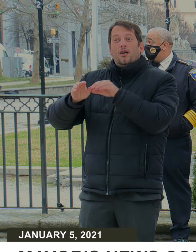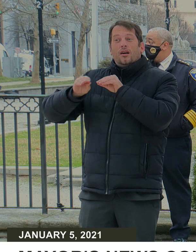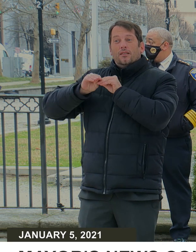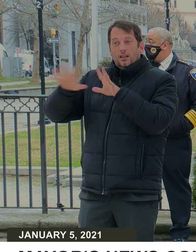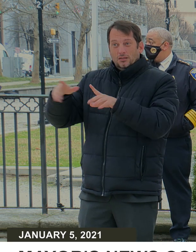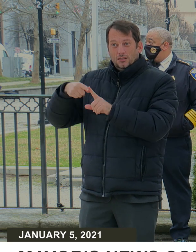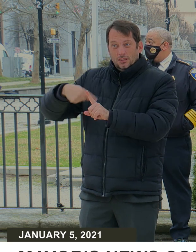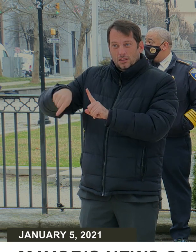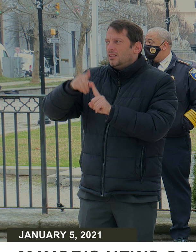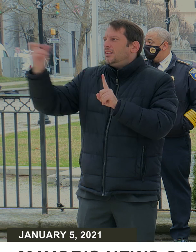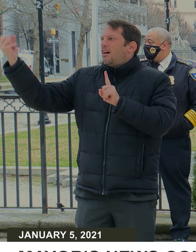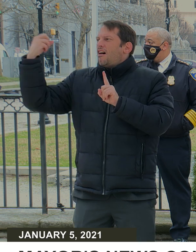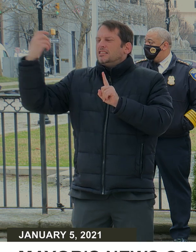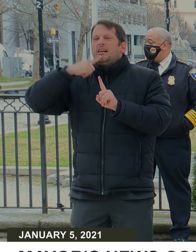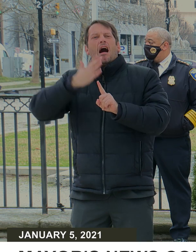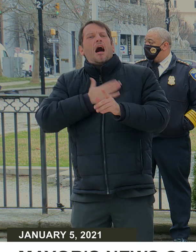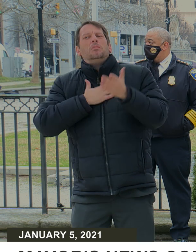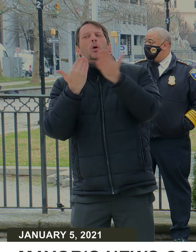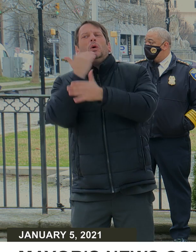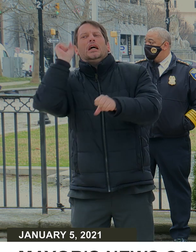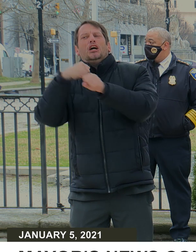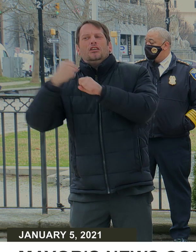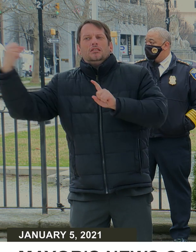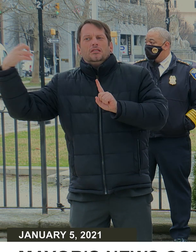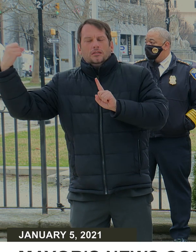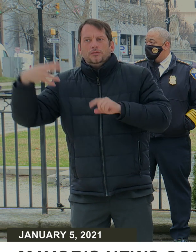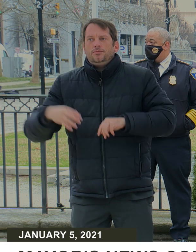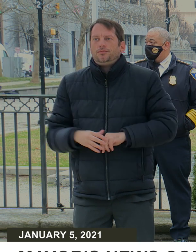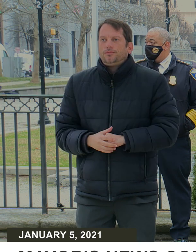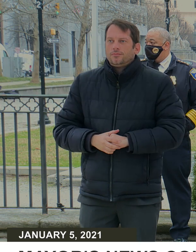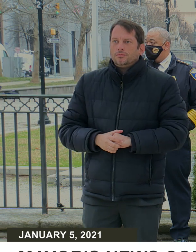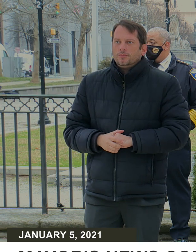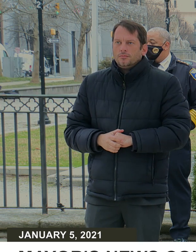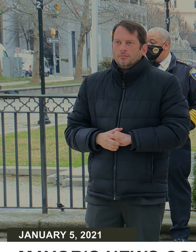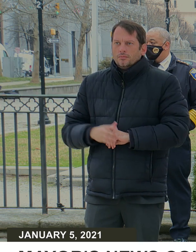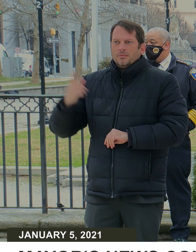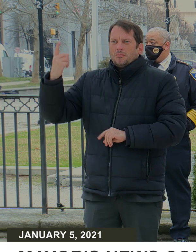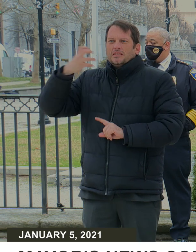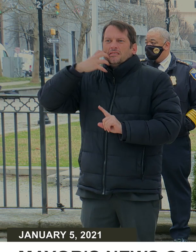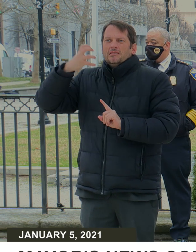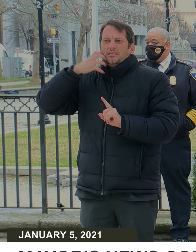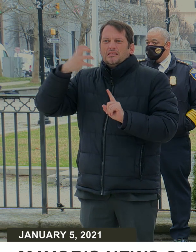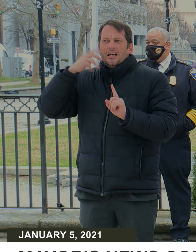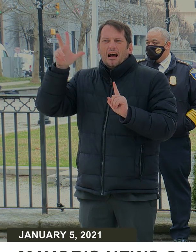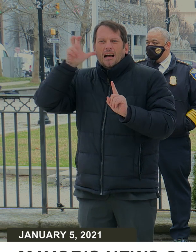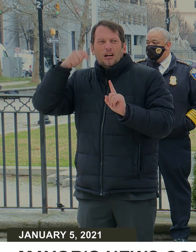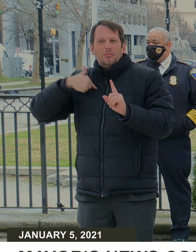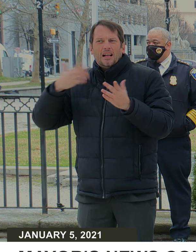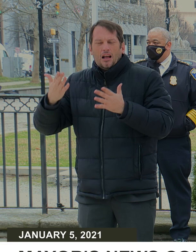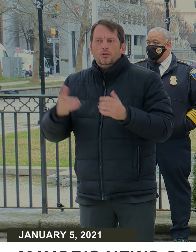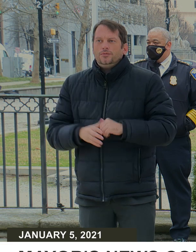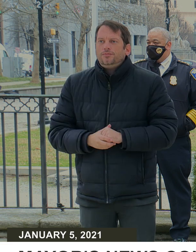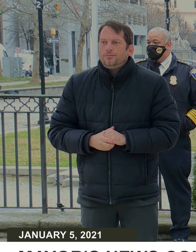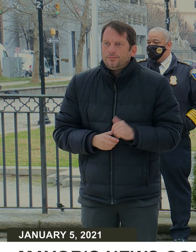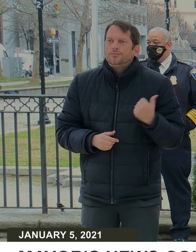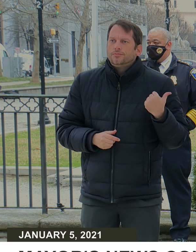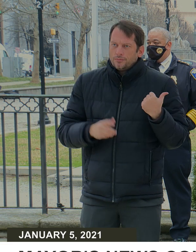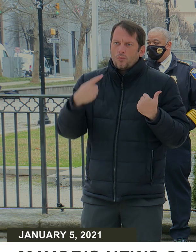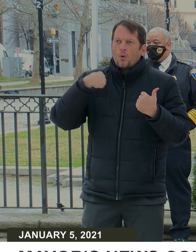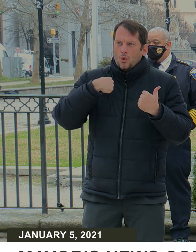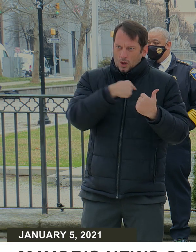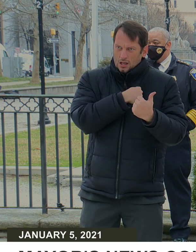coronavirus.baltimorecity.gov/COVAX. We are in the We are in the early stages